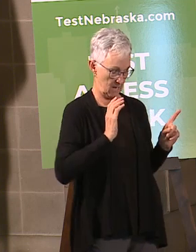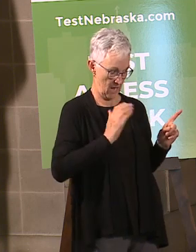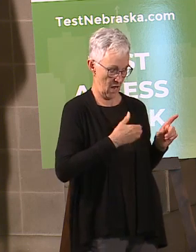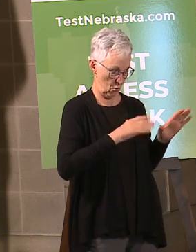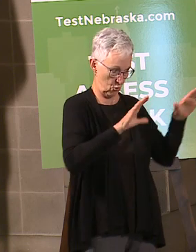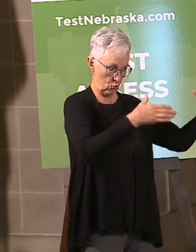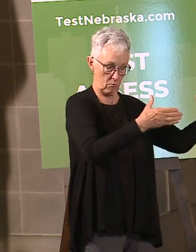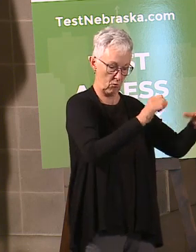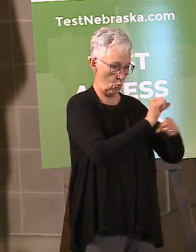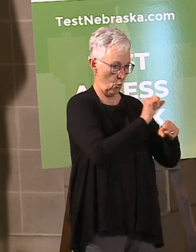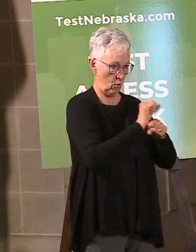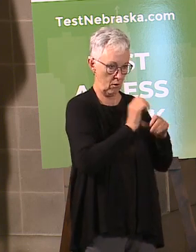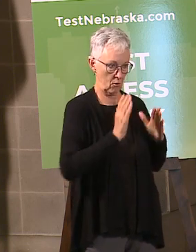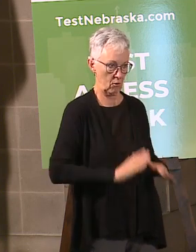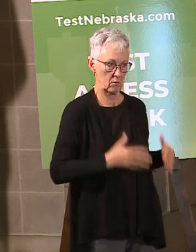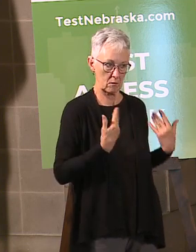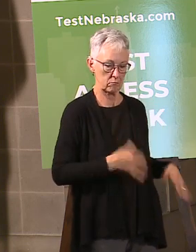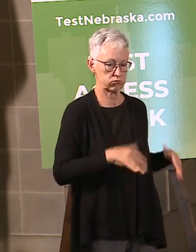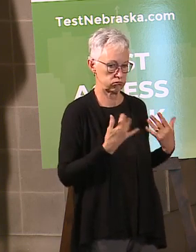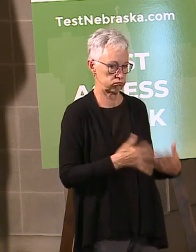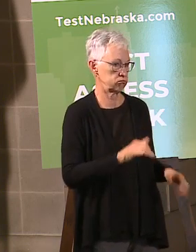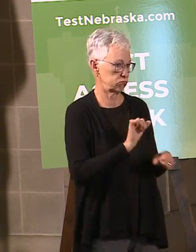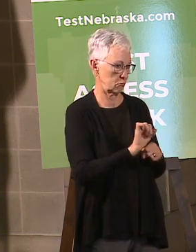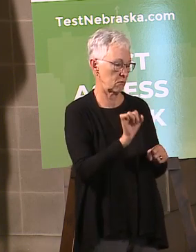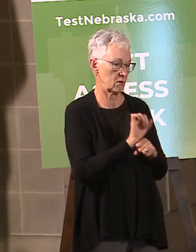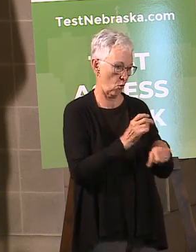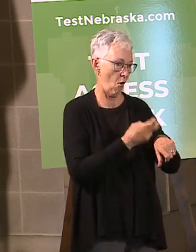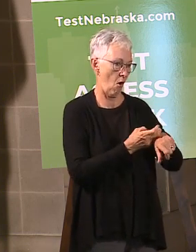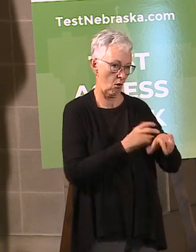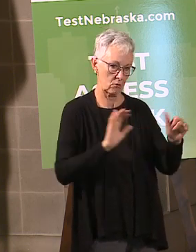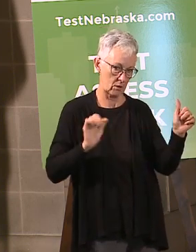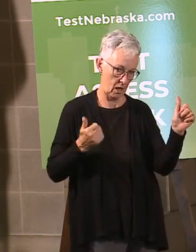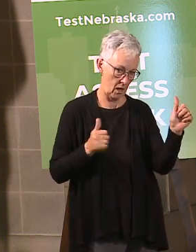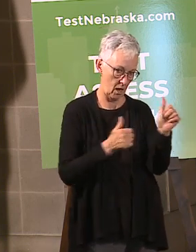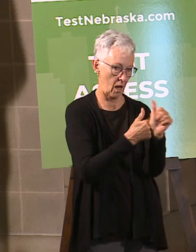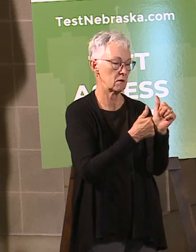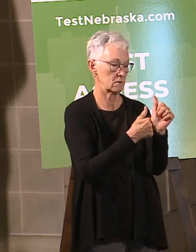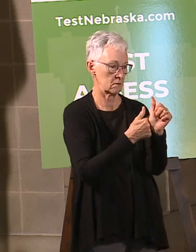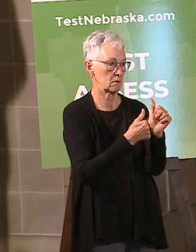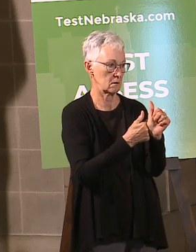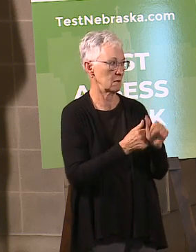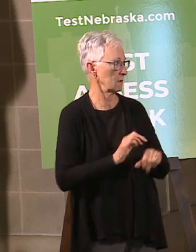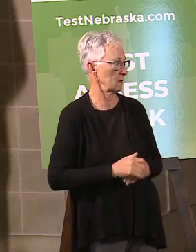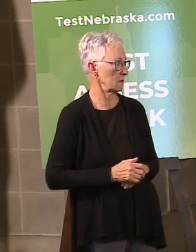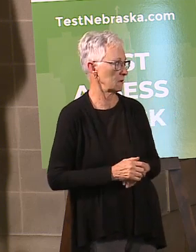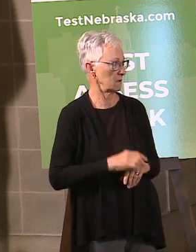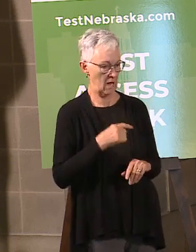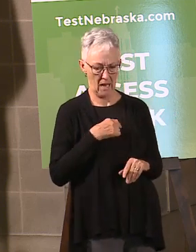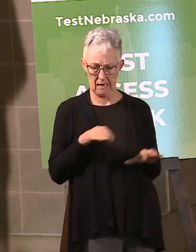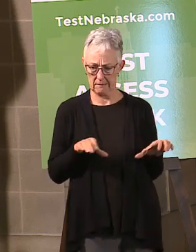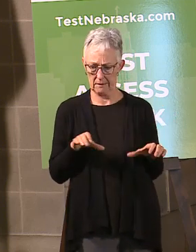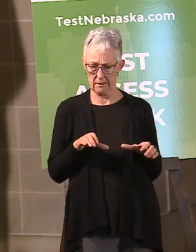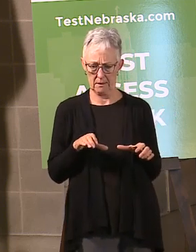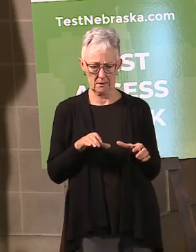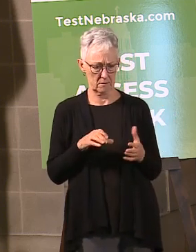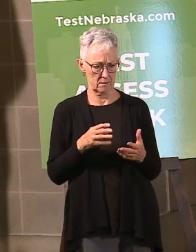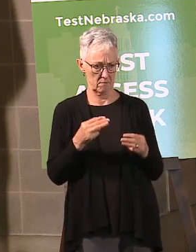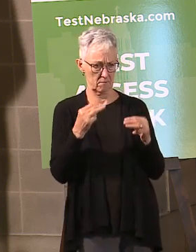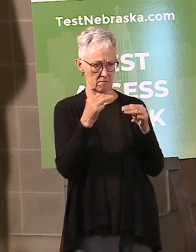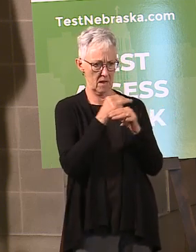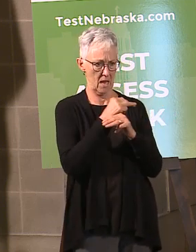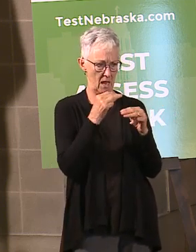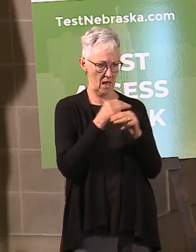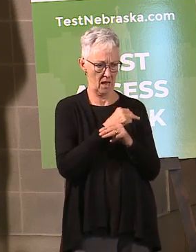great job of getting caught up and bringing things current. It's about I did the rough math using the 538